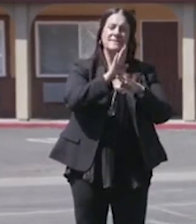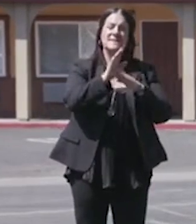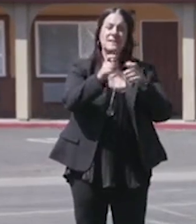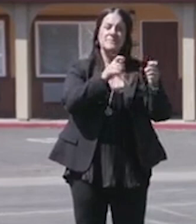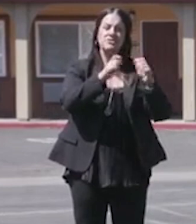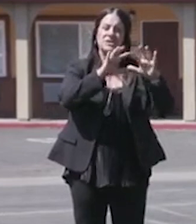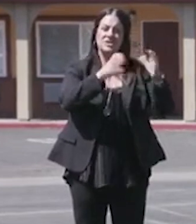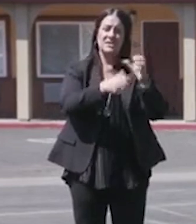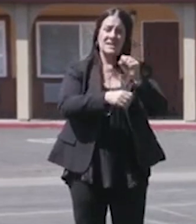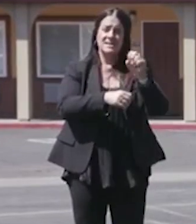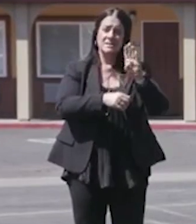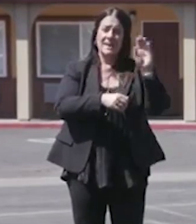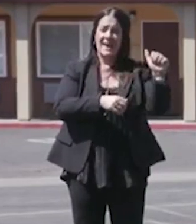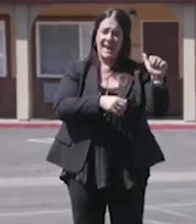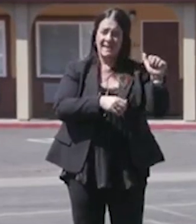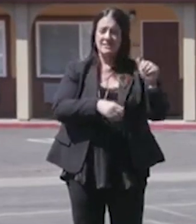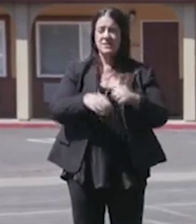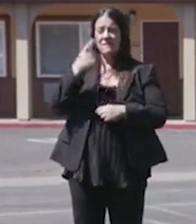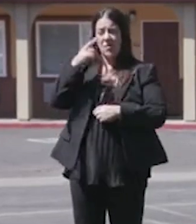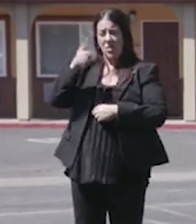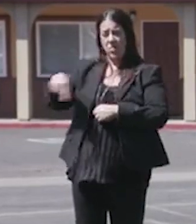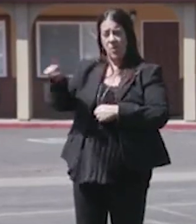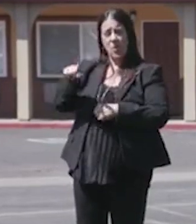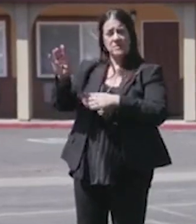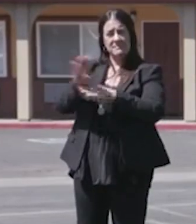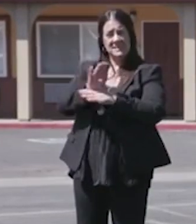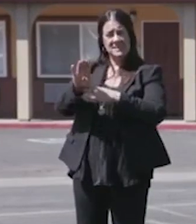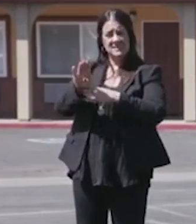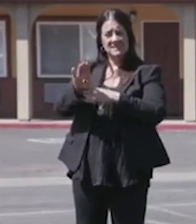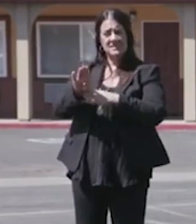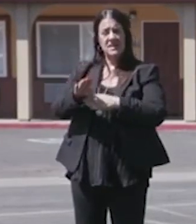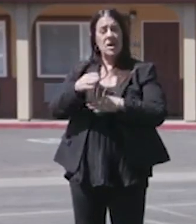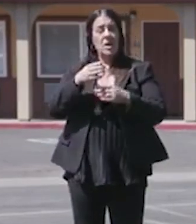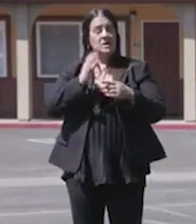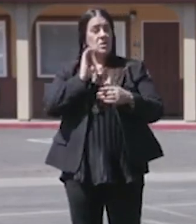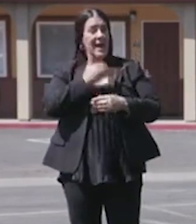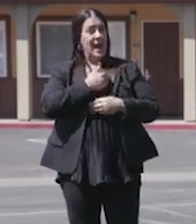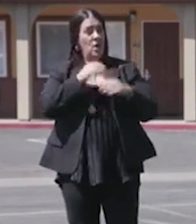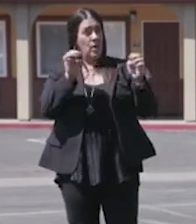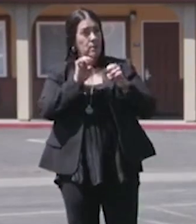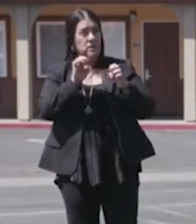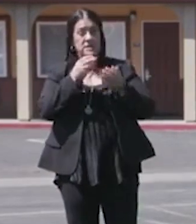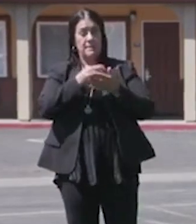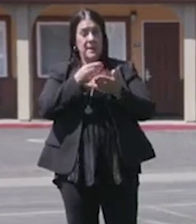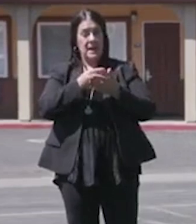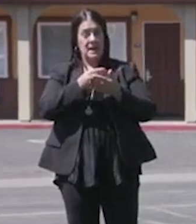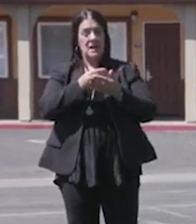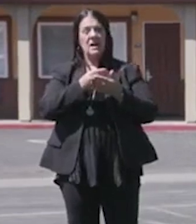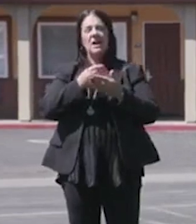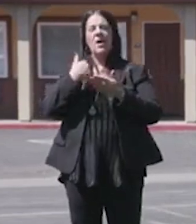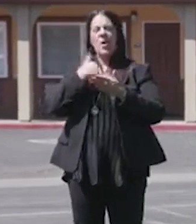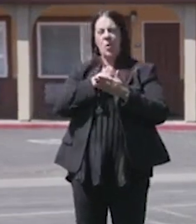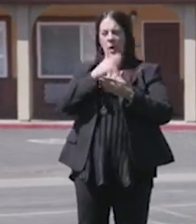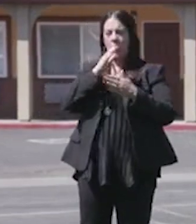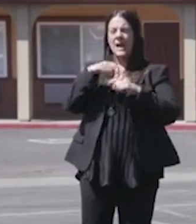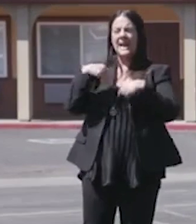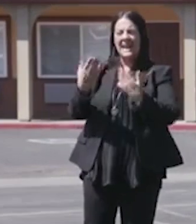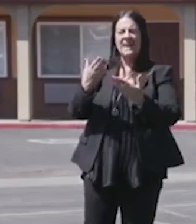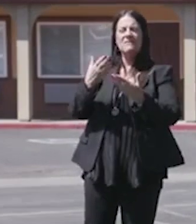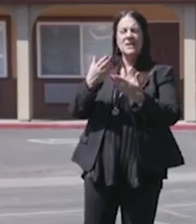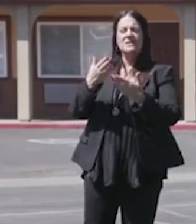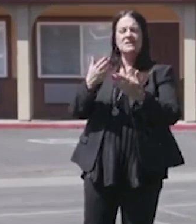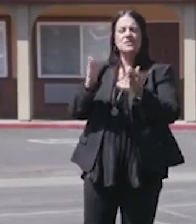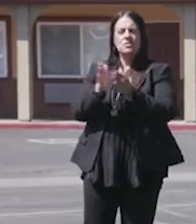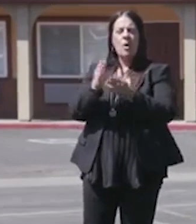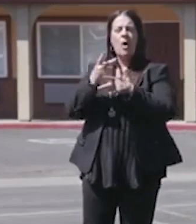businesses, we are making available these emergency grants through our iBank to do these micro loans